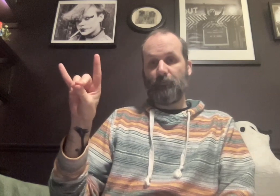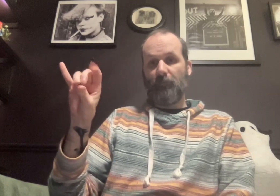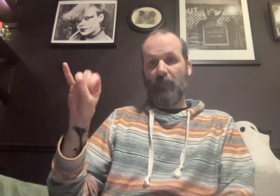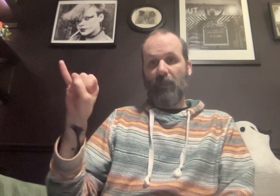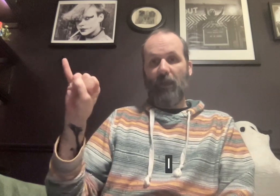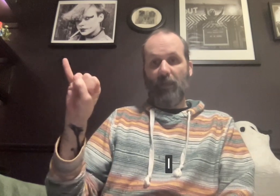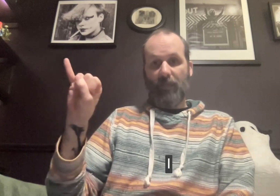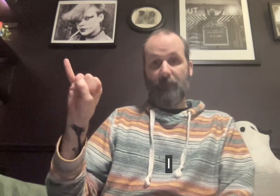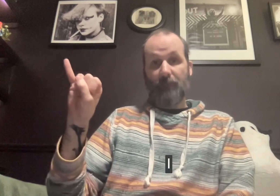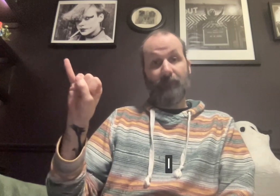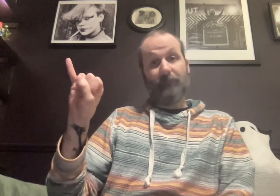I,